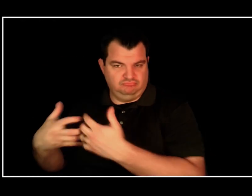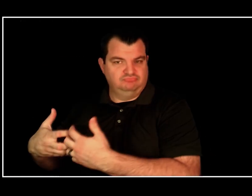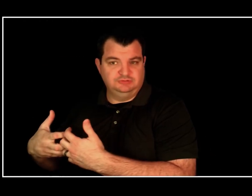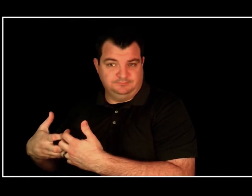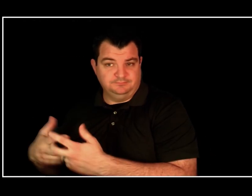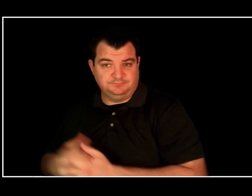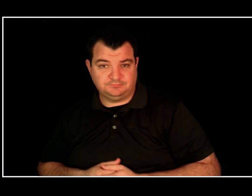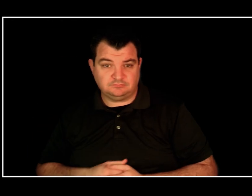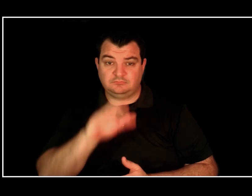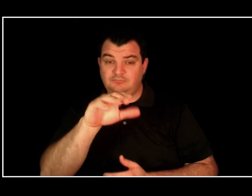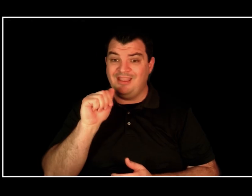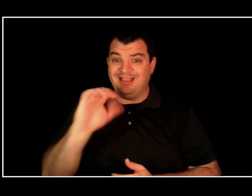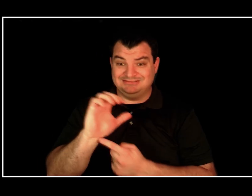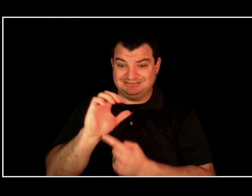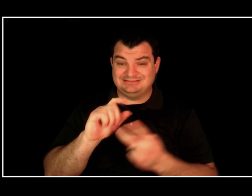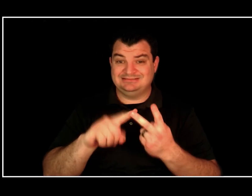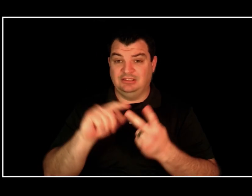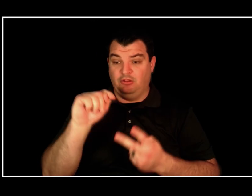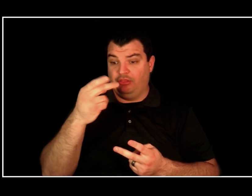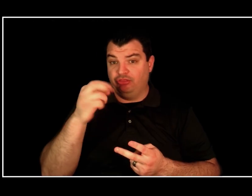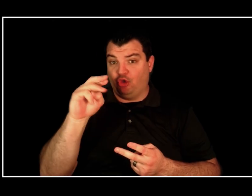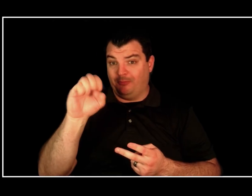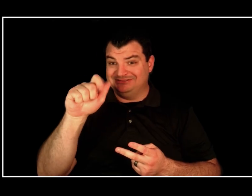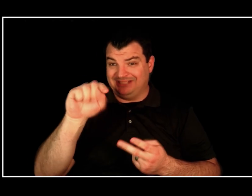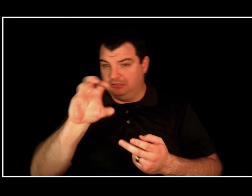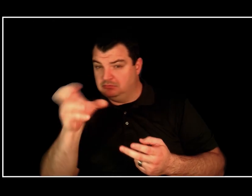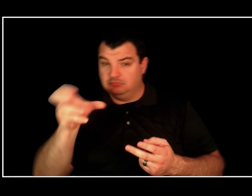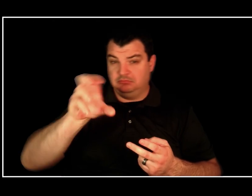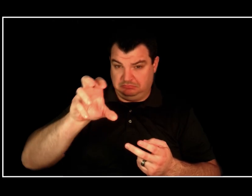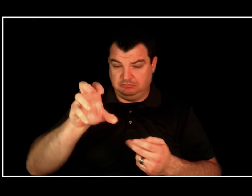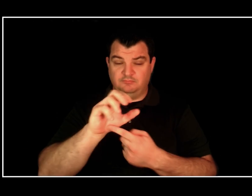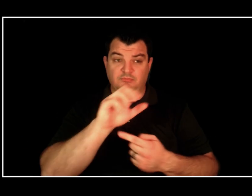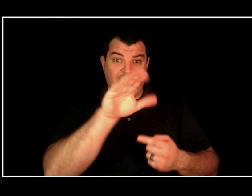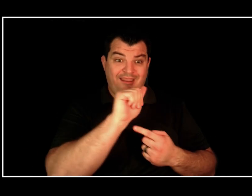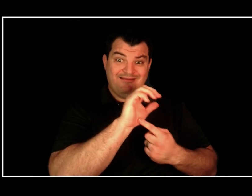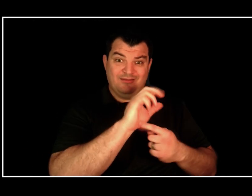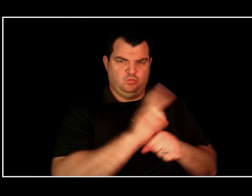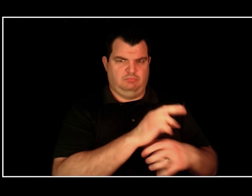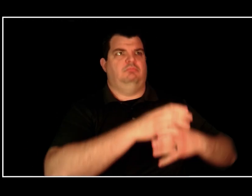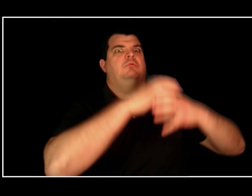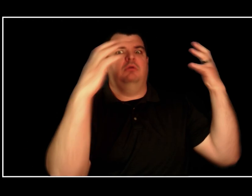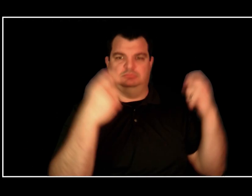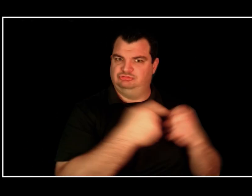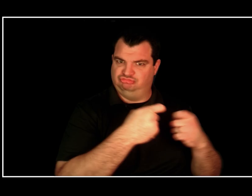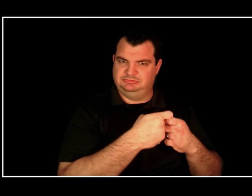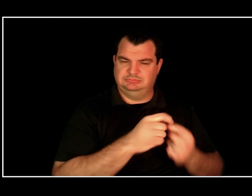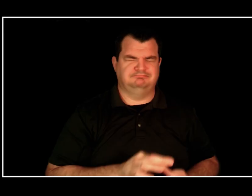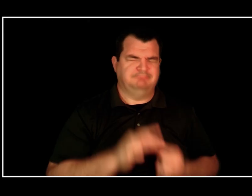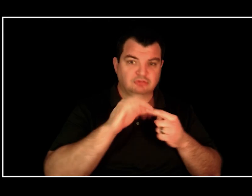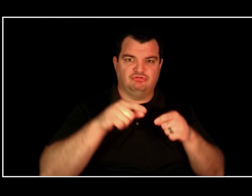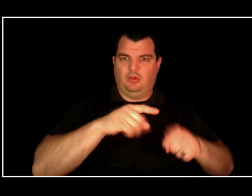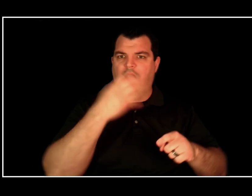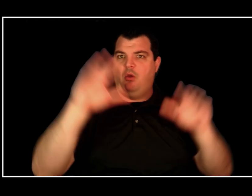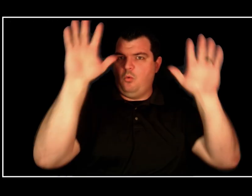loading. Air conditioners and thermostats. Air conditioners use a lot of electricity,